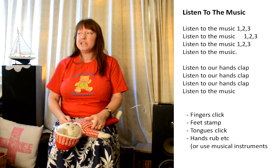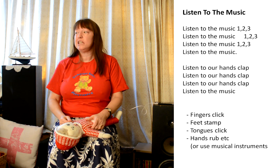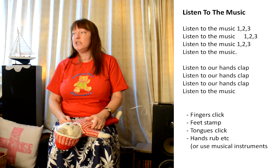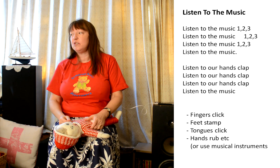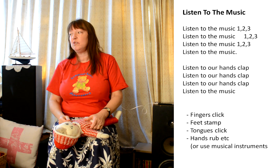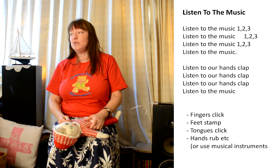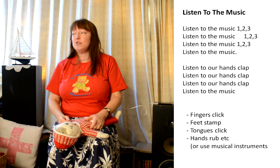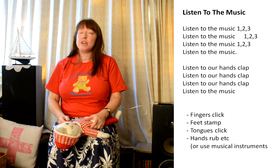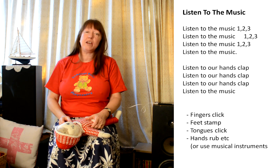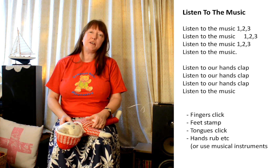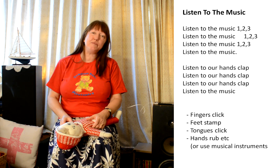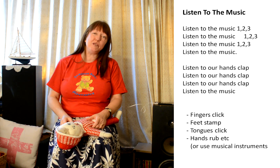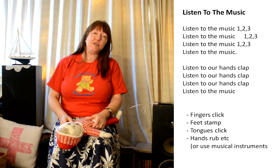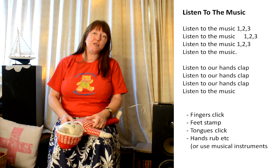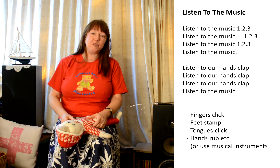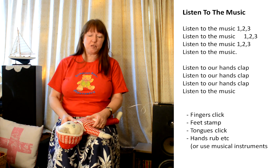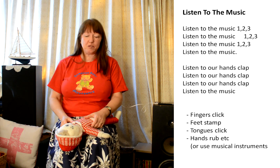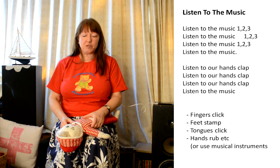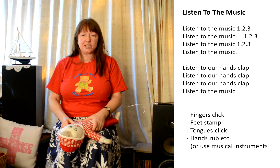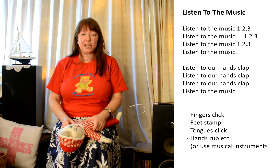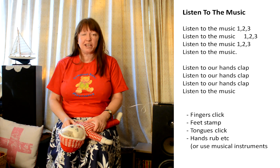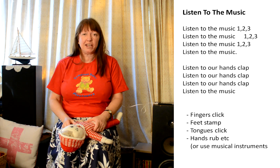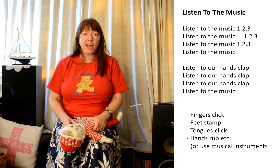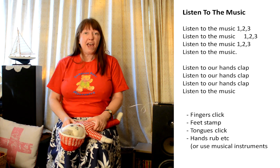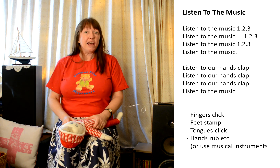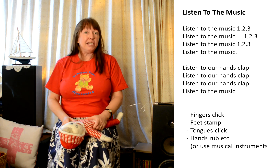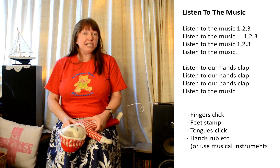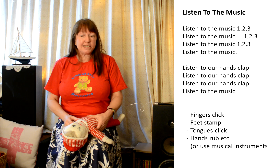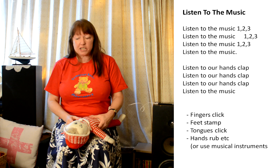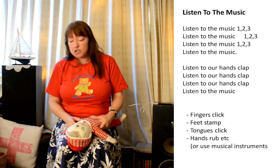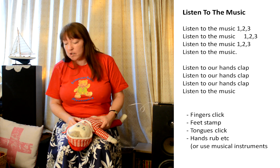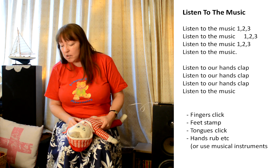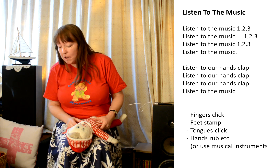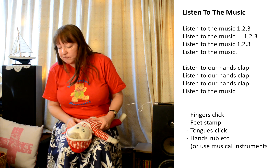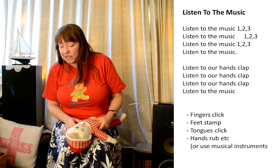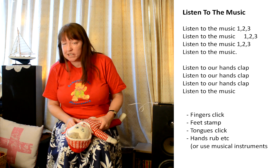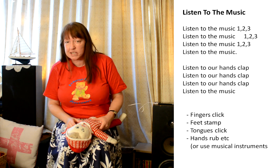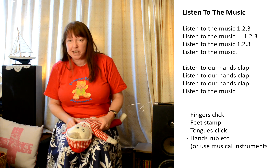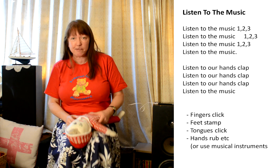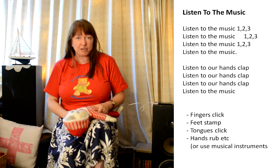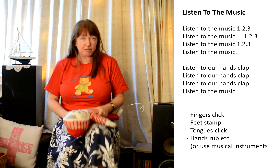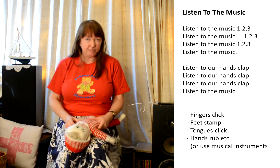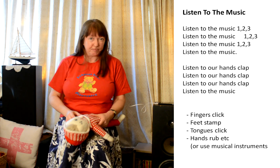Listen to the music. Listen to a feet step.